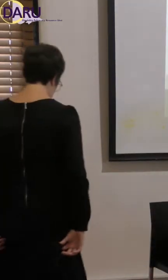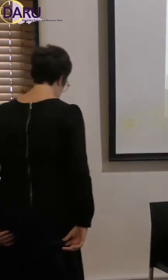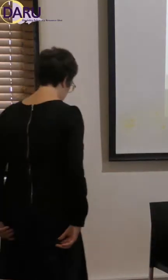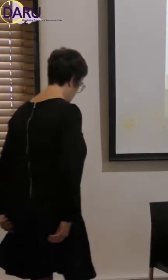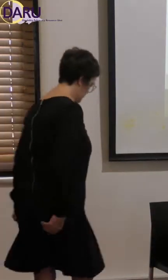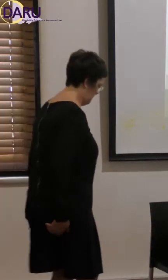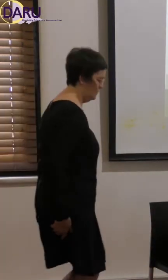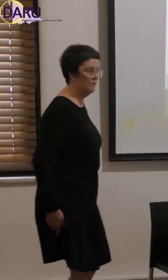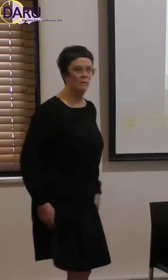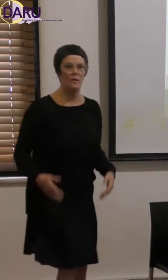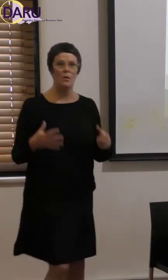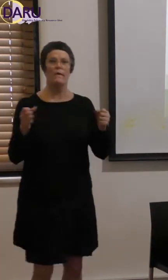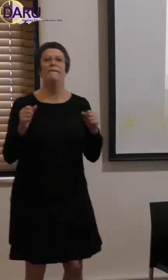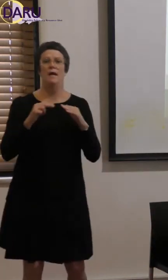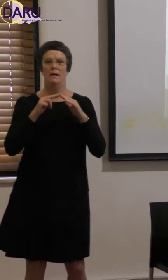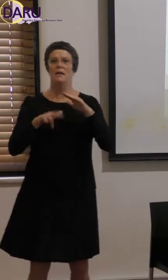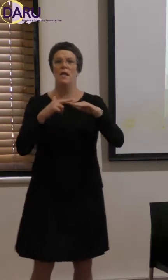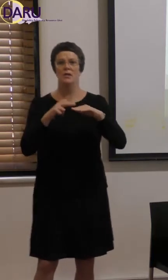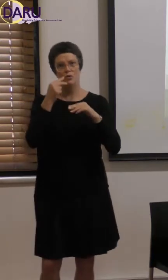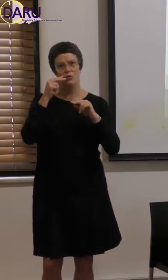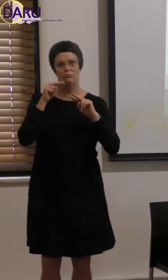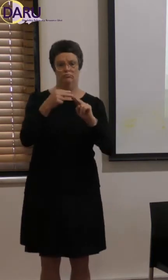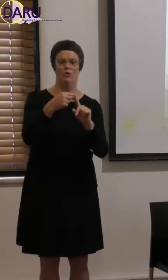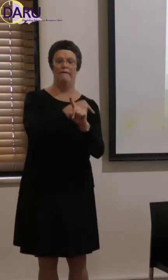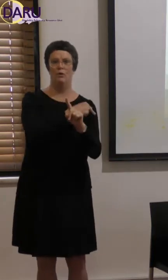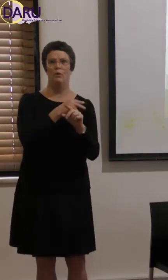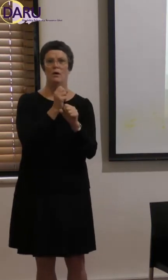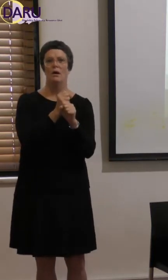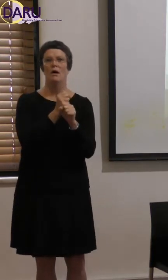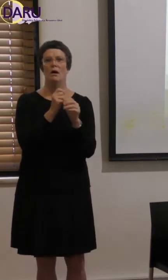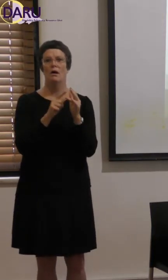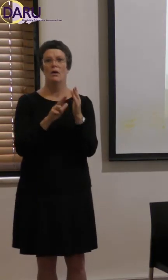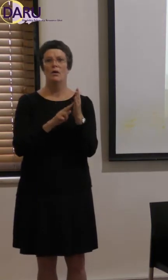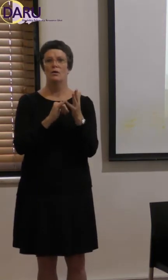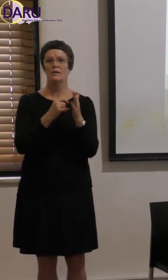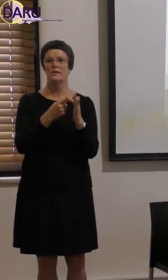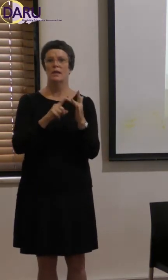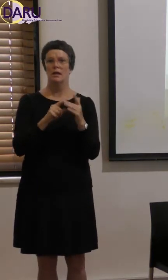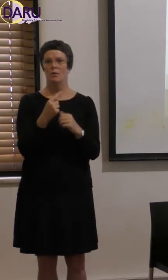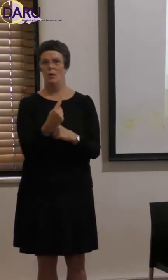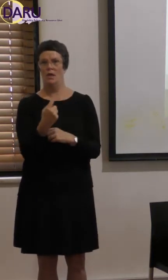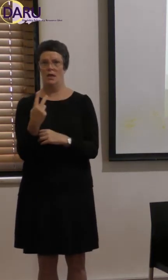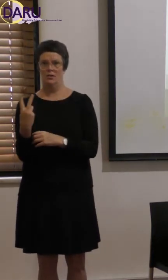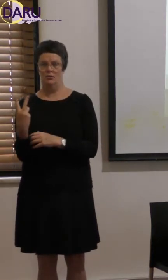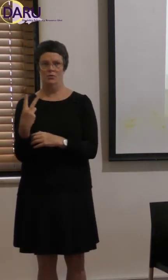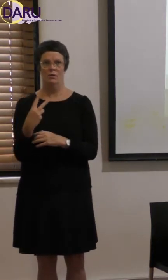commonly known as Gonski 1 and 2. Gonski 1, in a nutshell, they left disability and